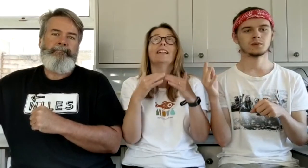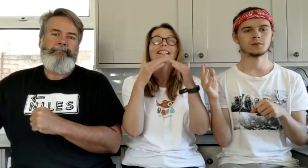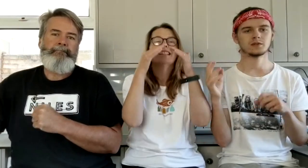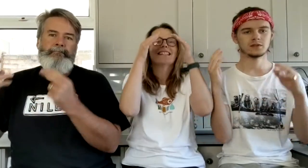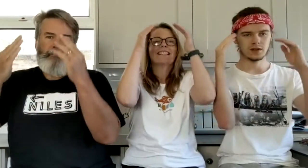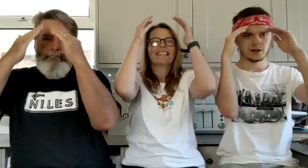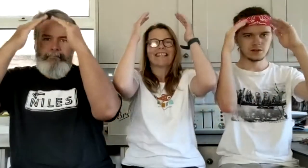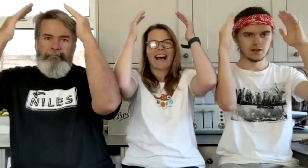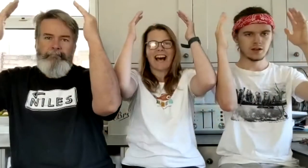golden sky.